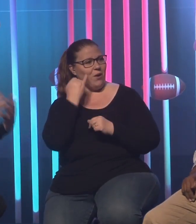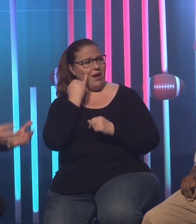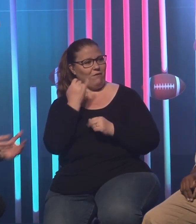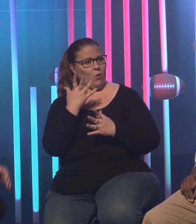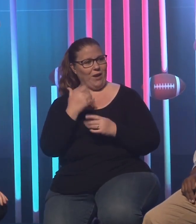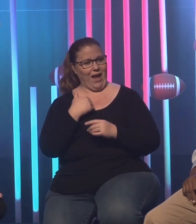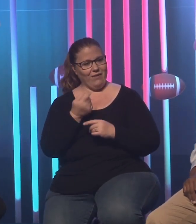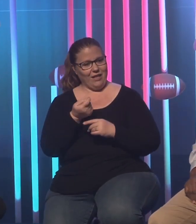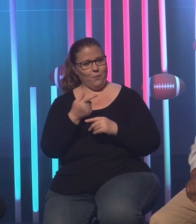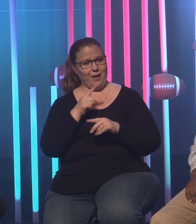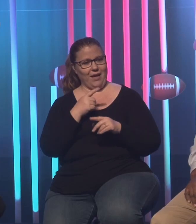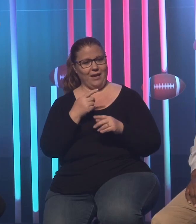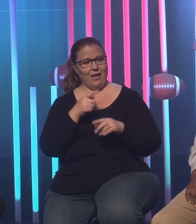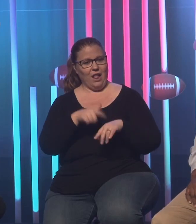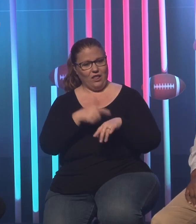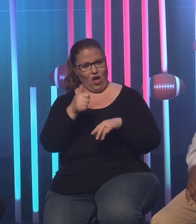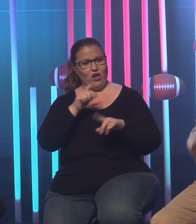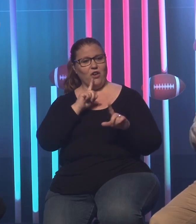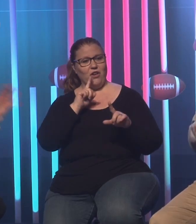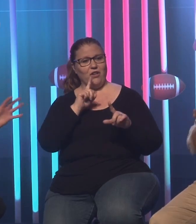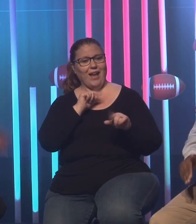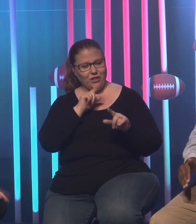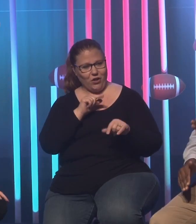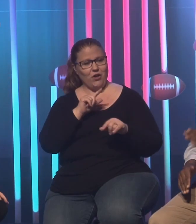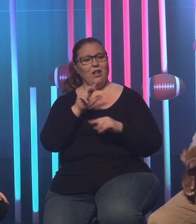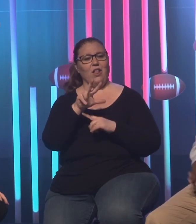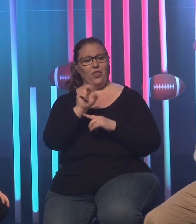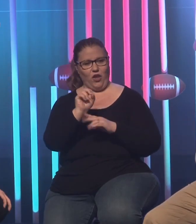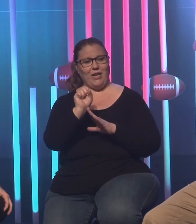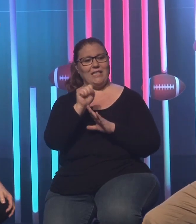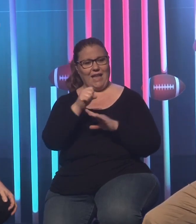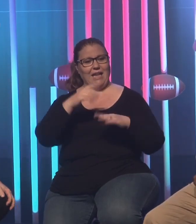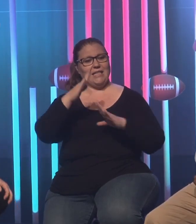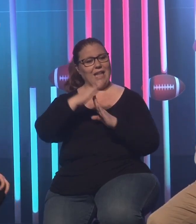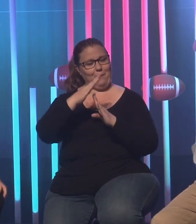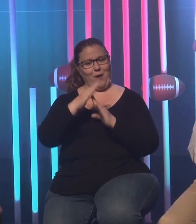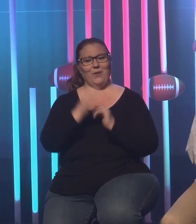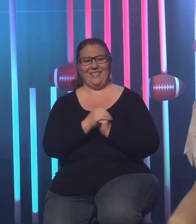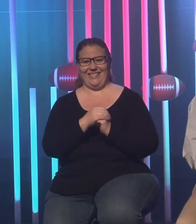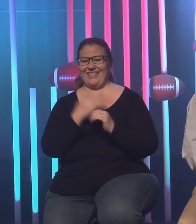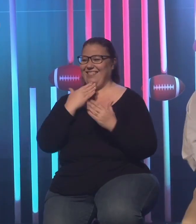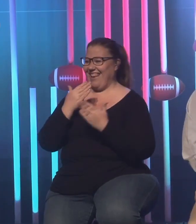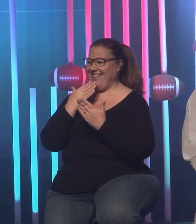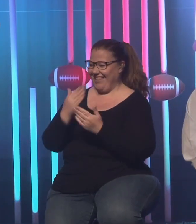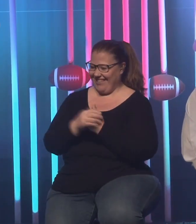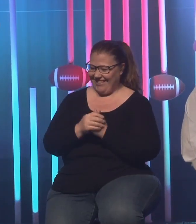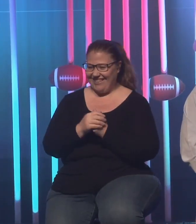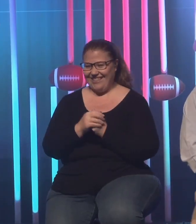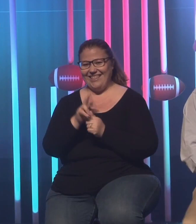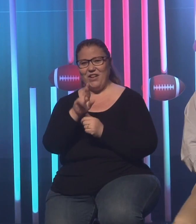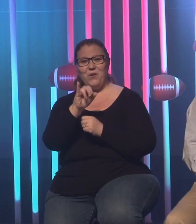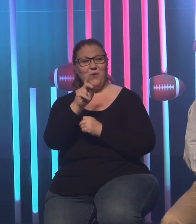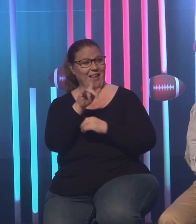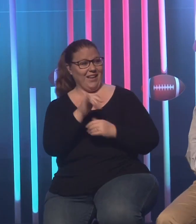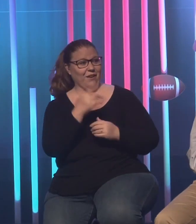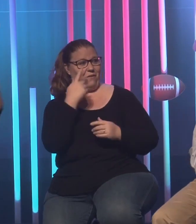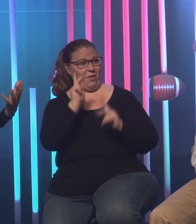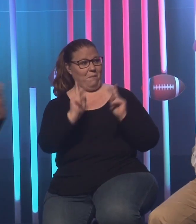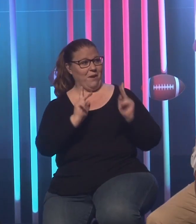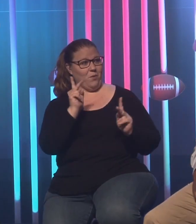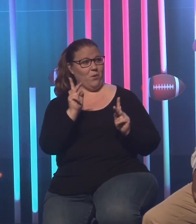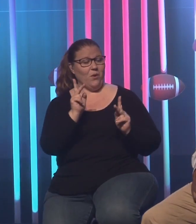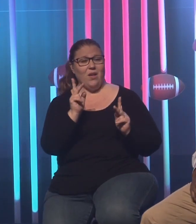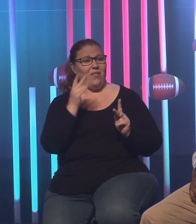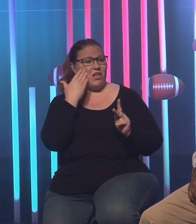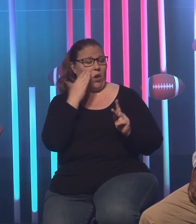little bit longer answer, you're going to call that 30-second timeout, and we'll give you an extra 30 seconds. Thank you, brother. All right? But maybe, Rickey, for those of you that, for the folks